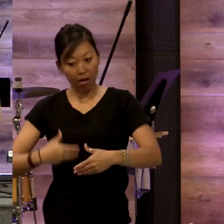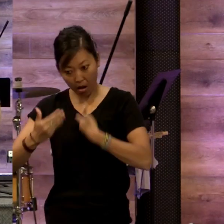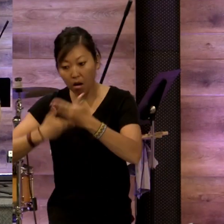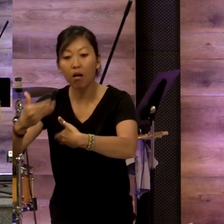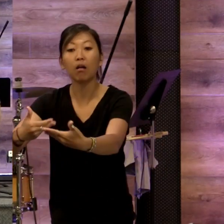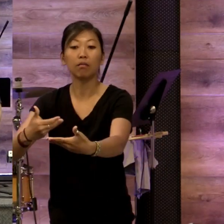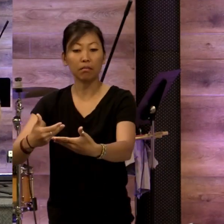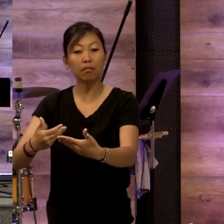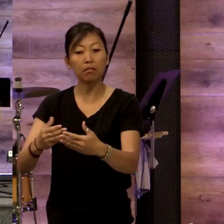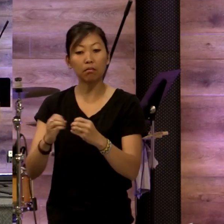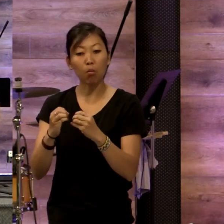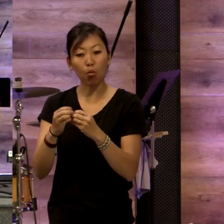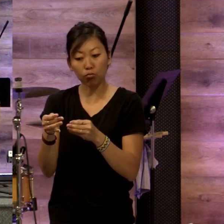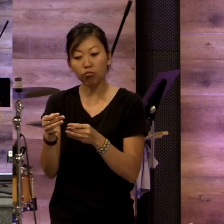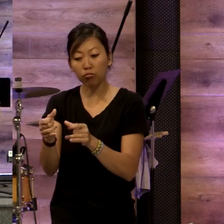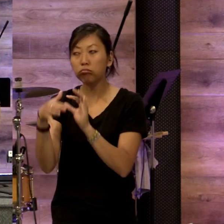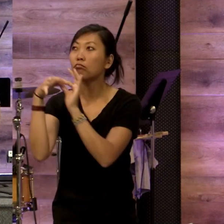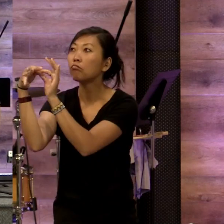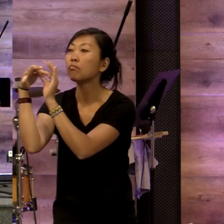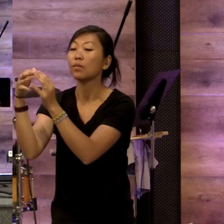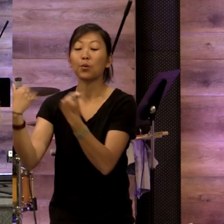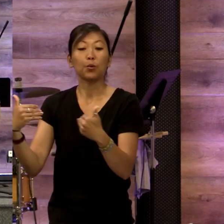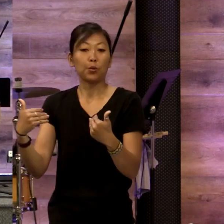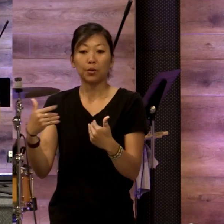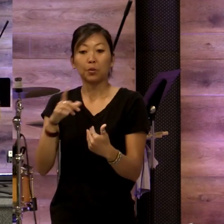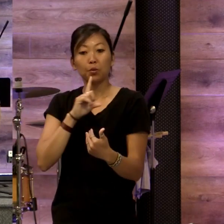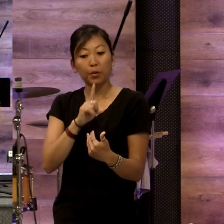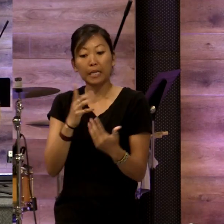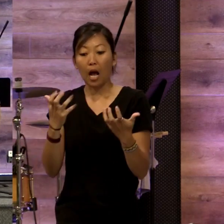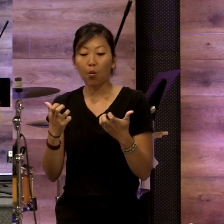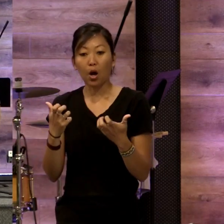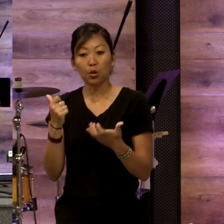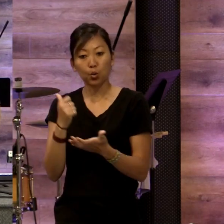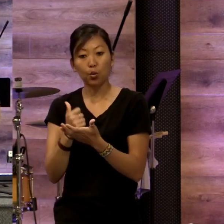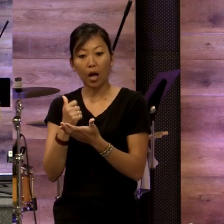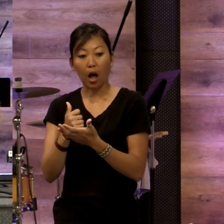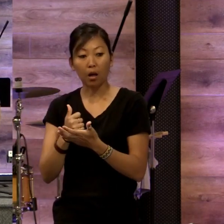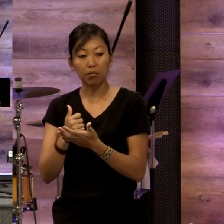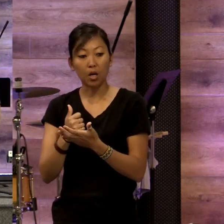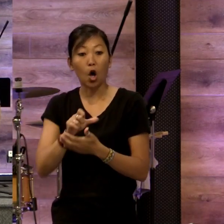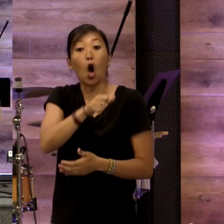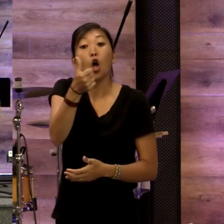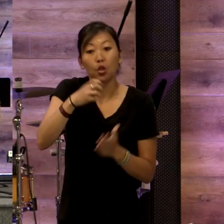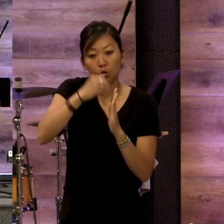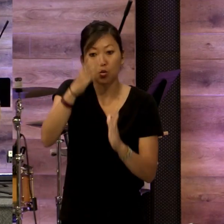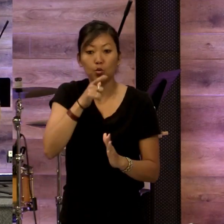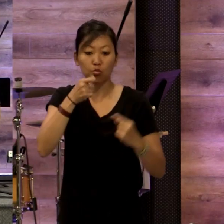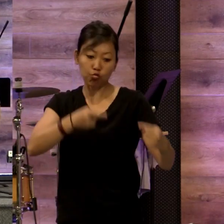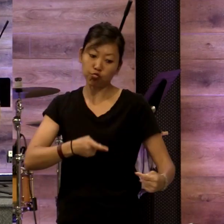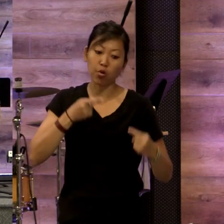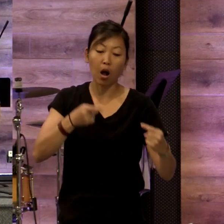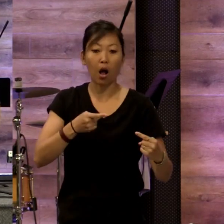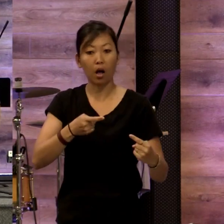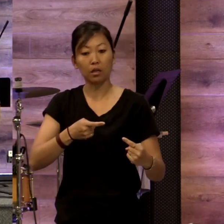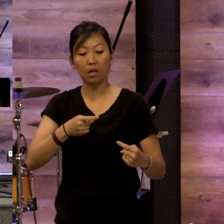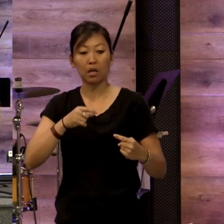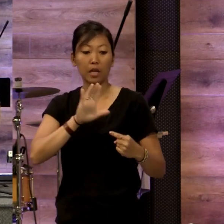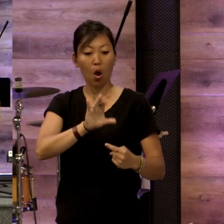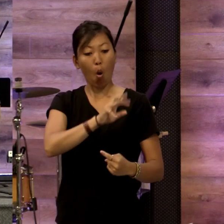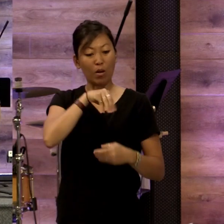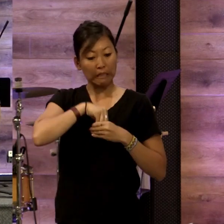bridge over all of those, and I really would just want to be able to be there for students who are struggling like I was and